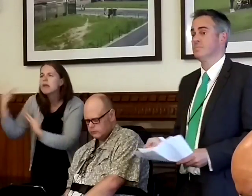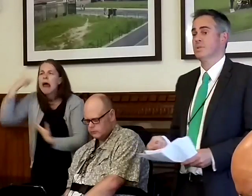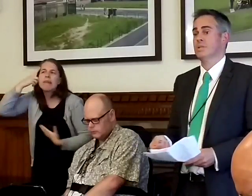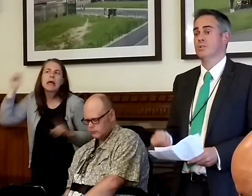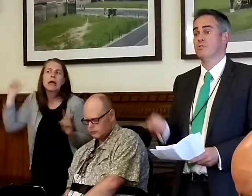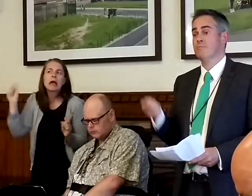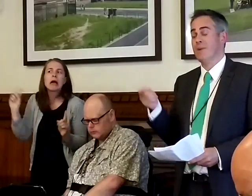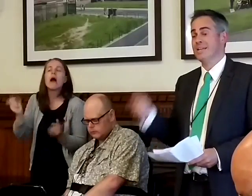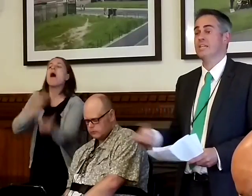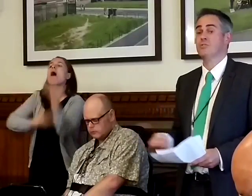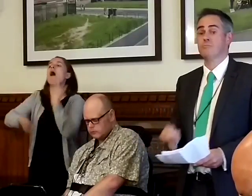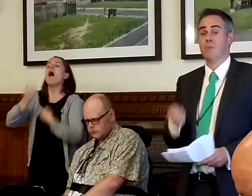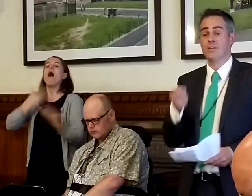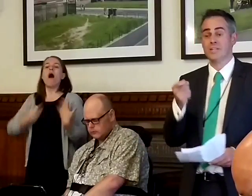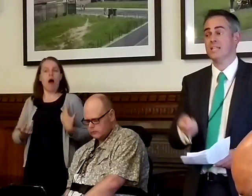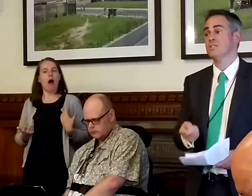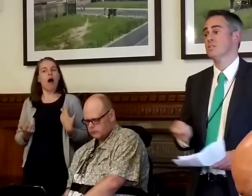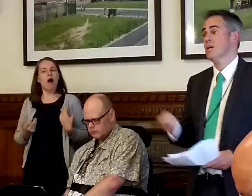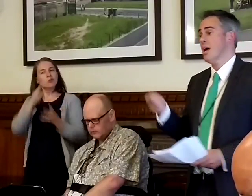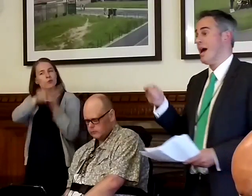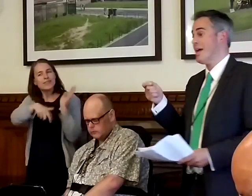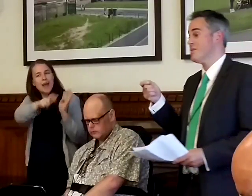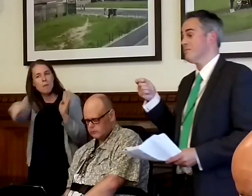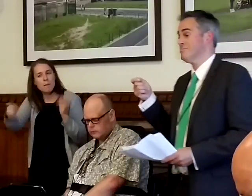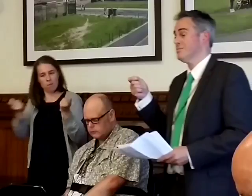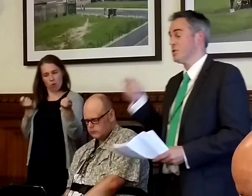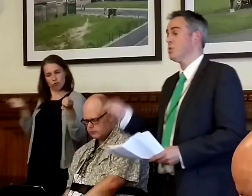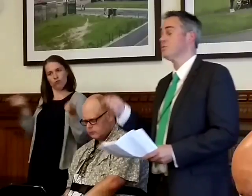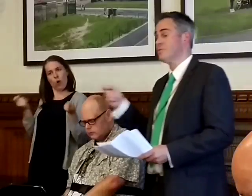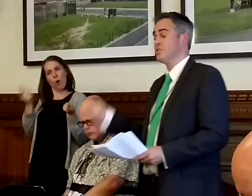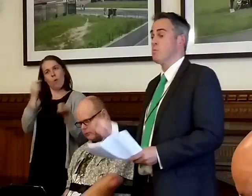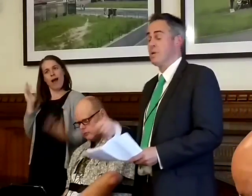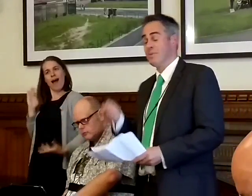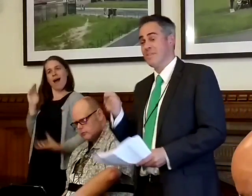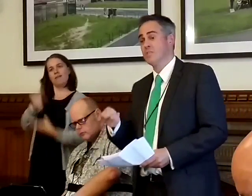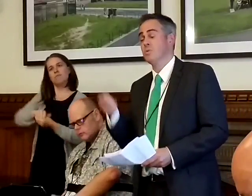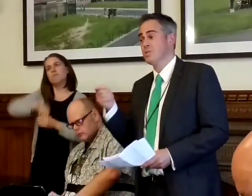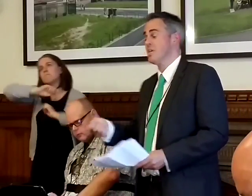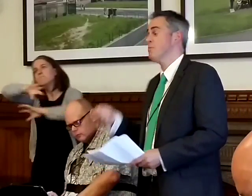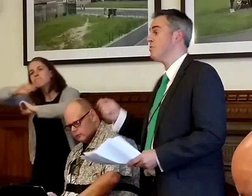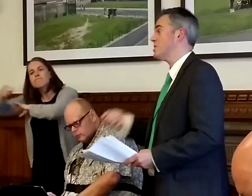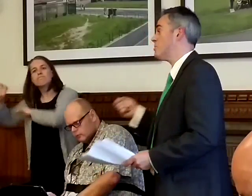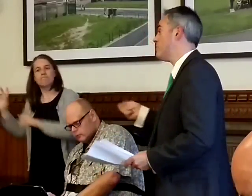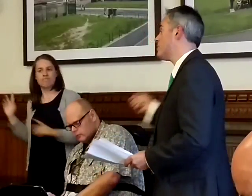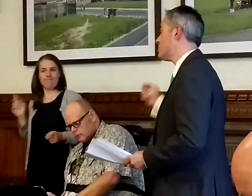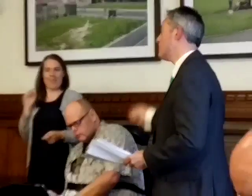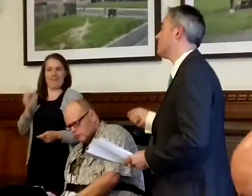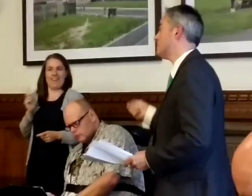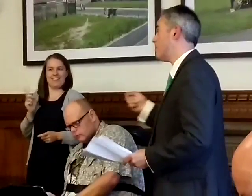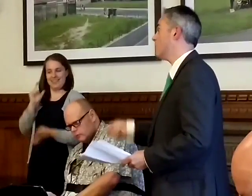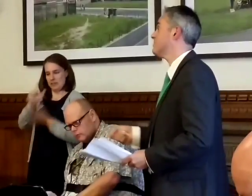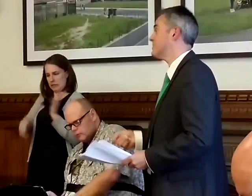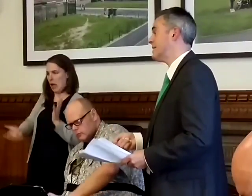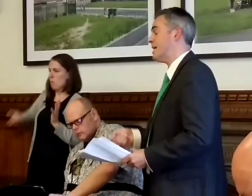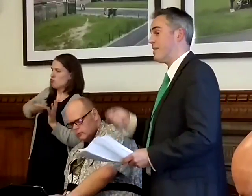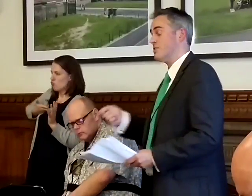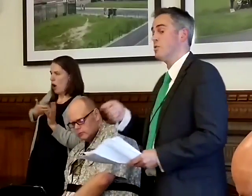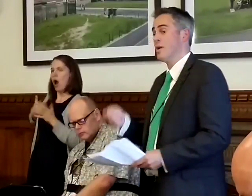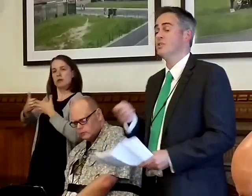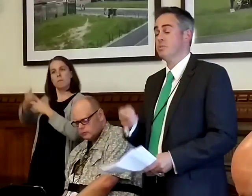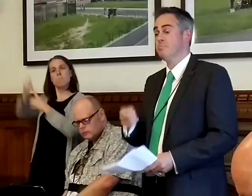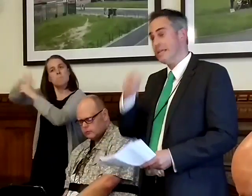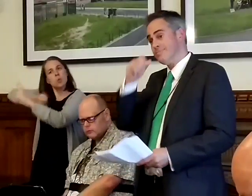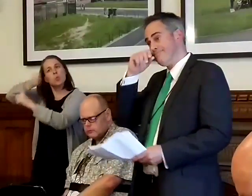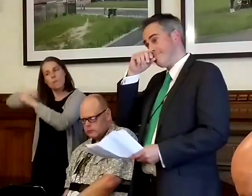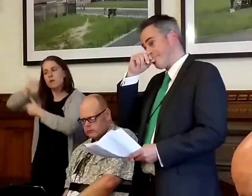control, driven by need, driven by the needs and calls of disabled people, and that's what the disabled rights movement was built upon, and